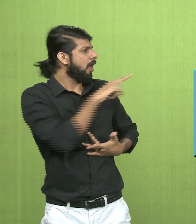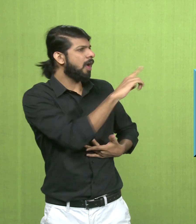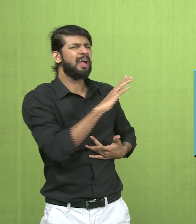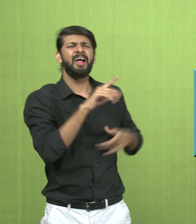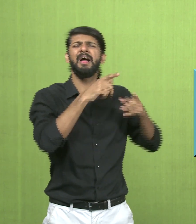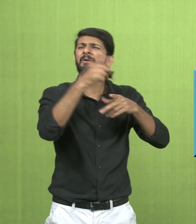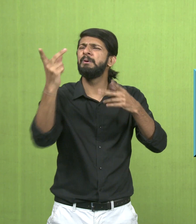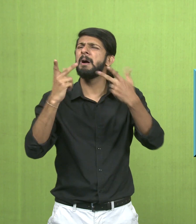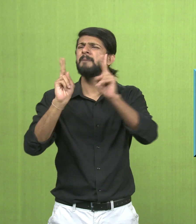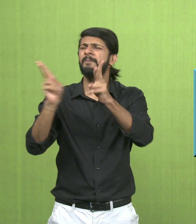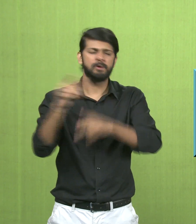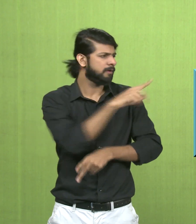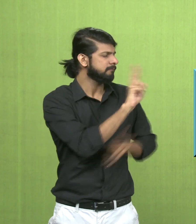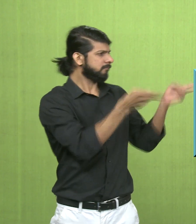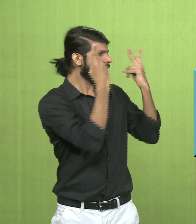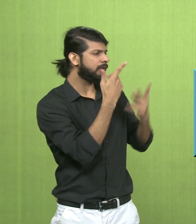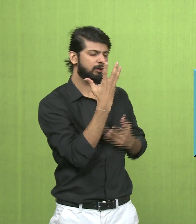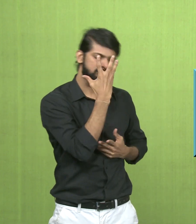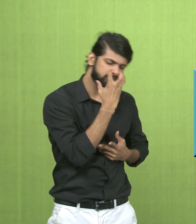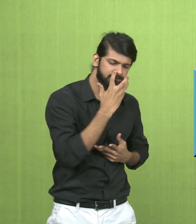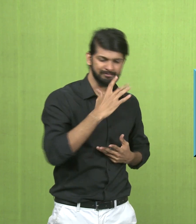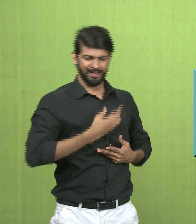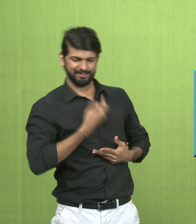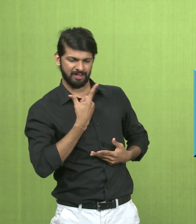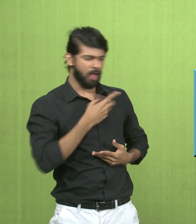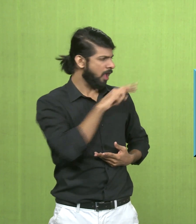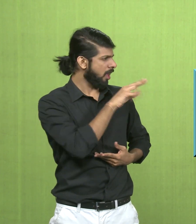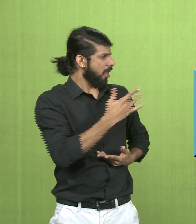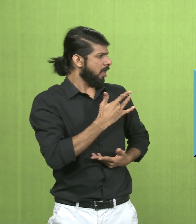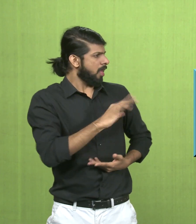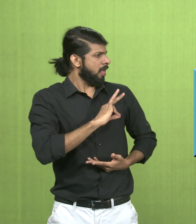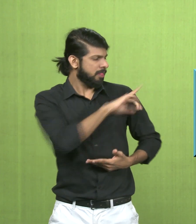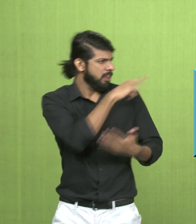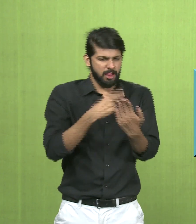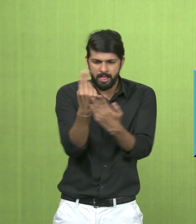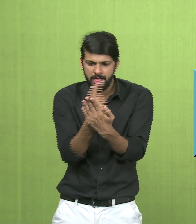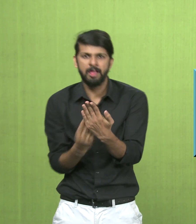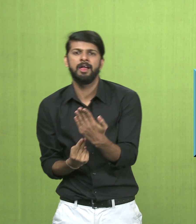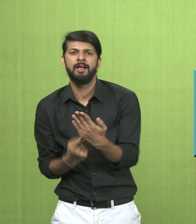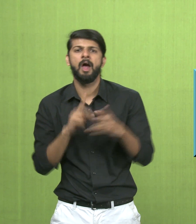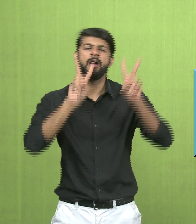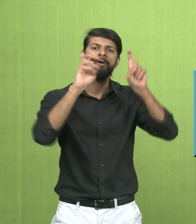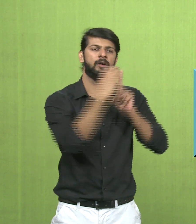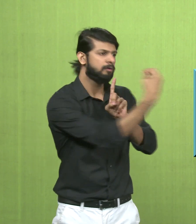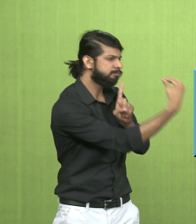The artist takes inspiration from the mood and the temperament of, is inspired by the